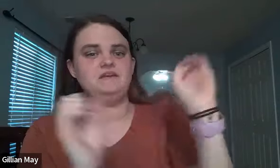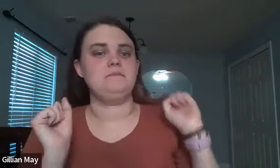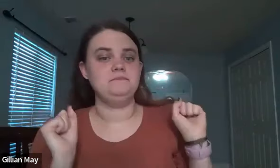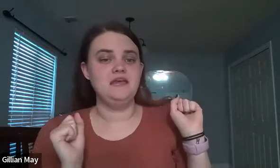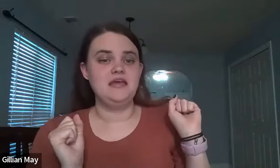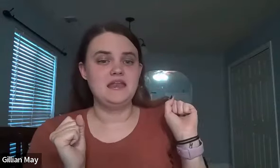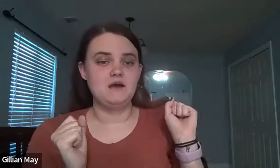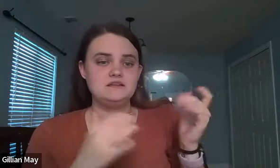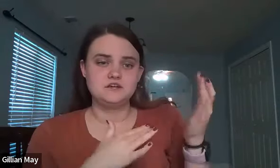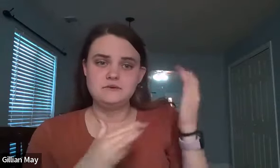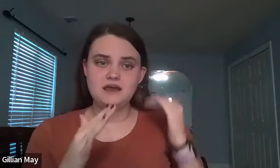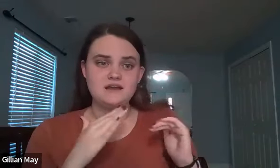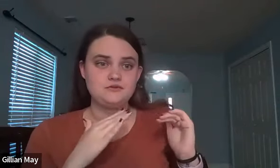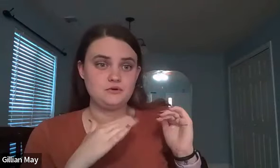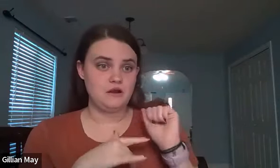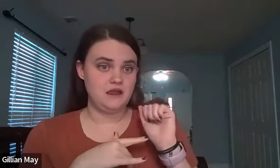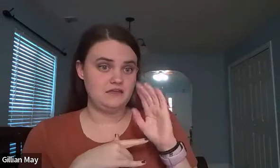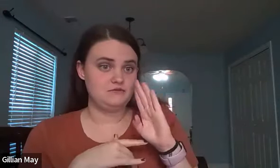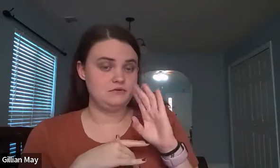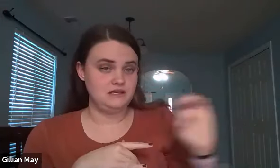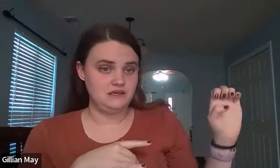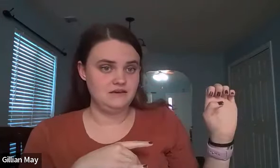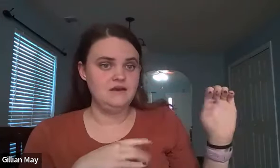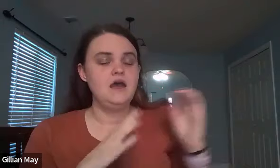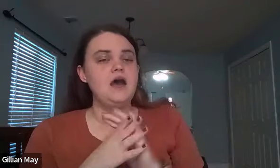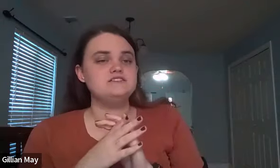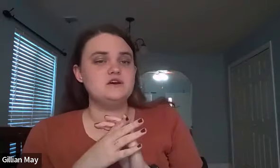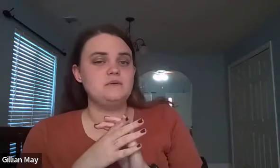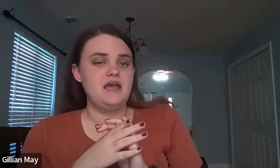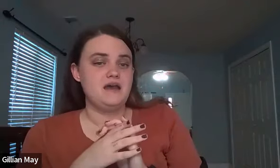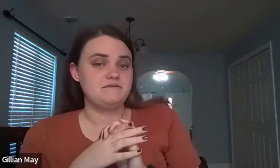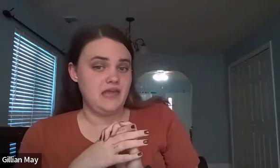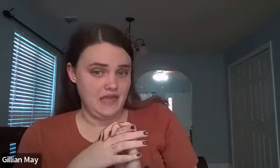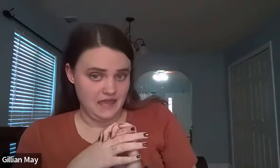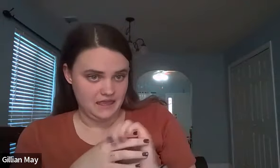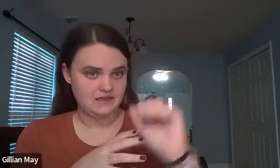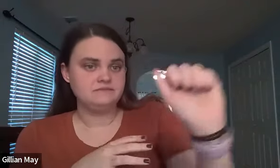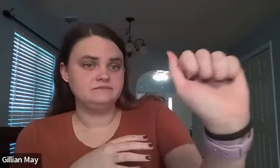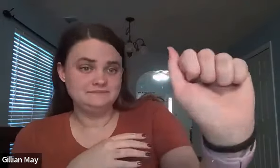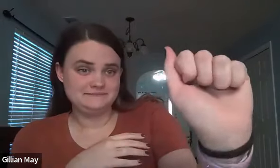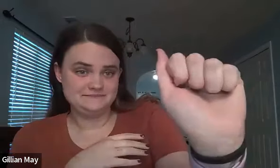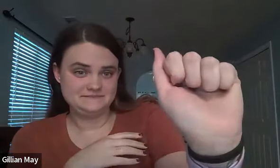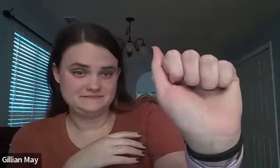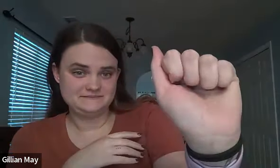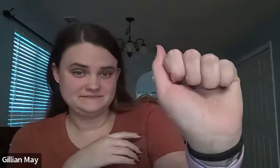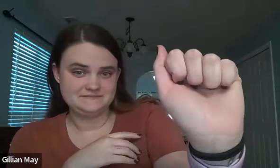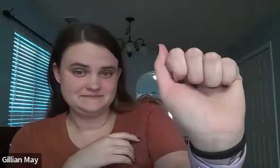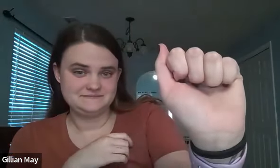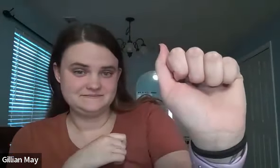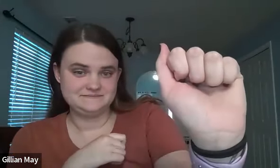Okay. Now let's go back through our A through E. So we have A,